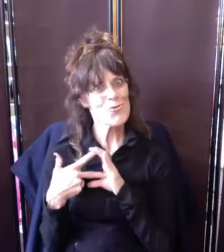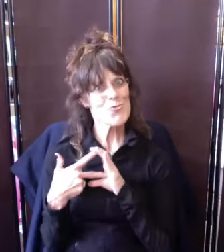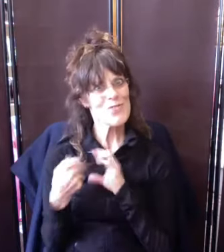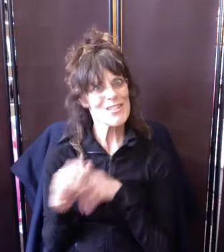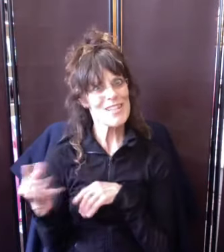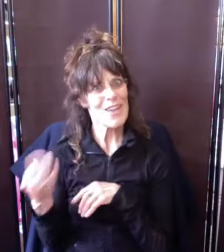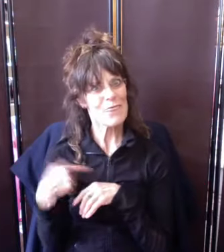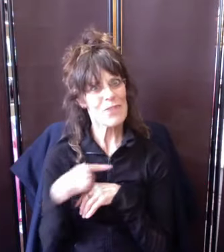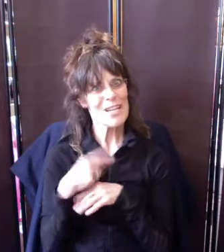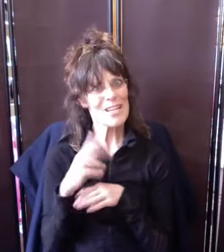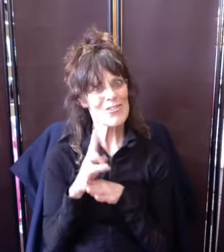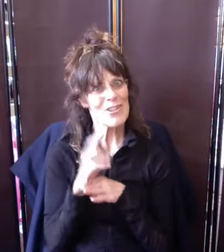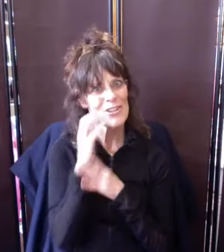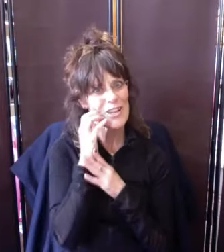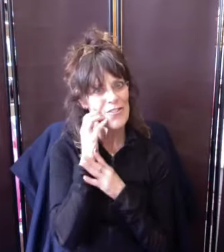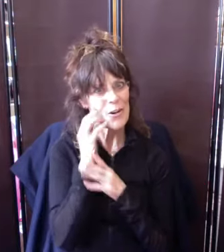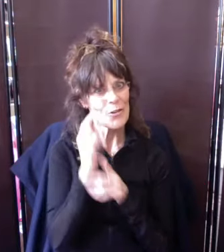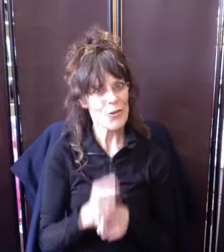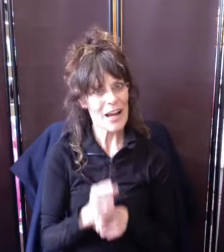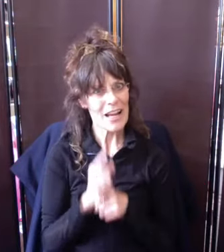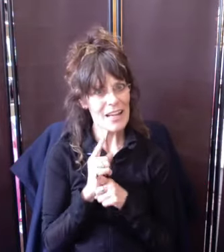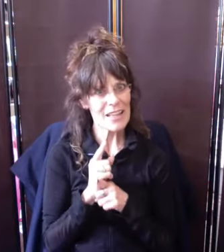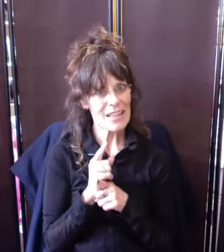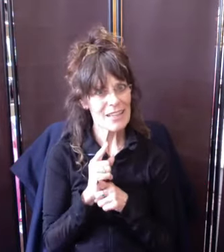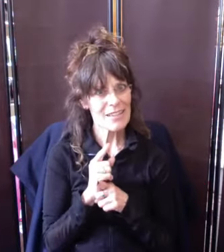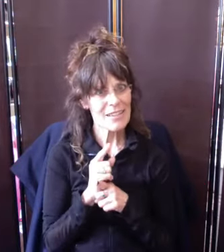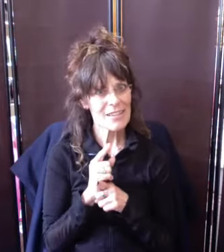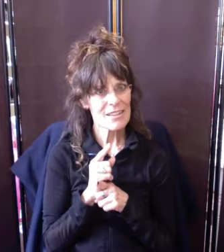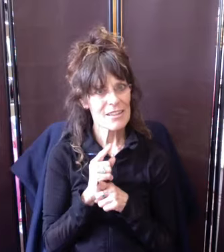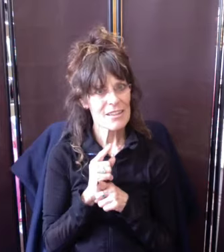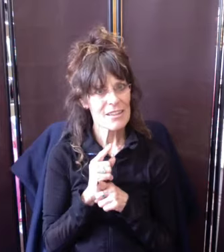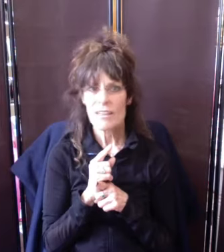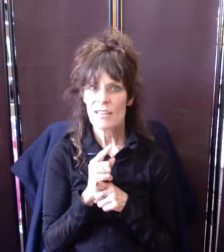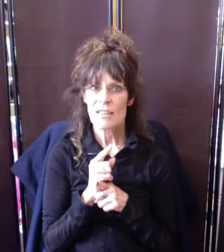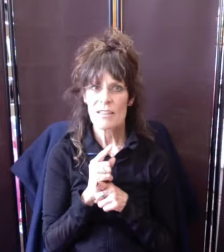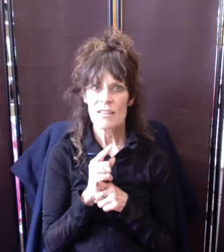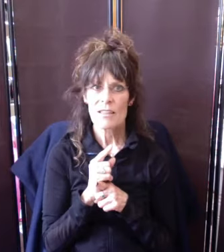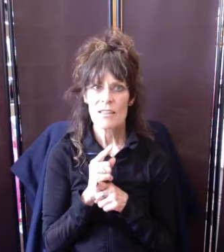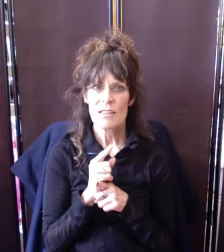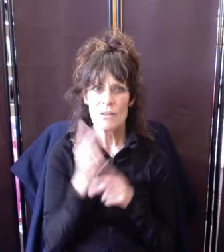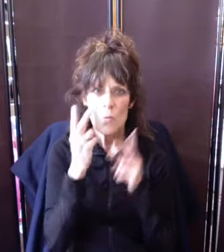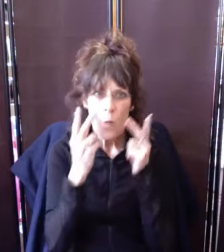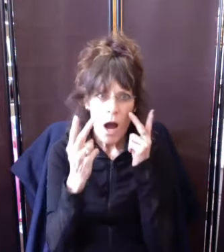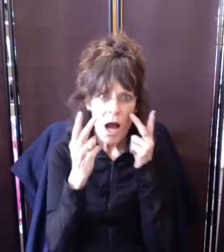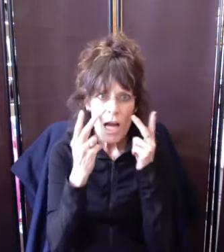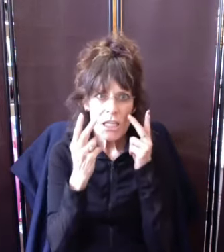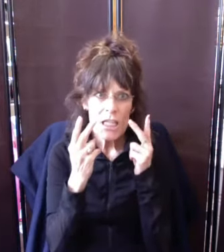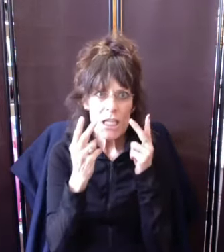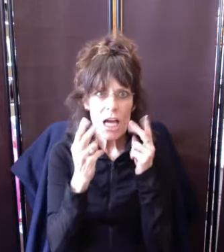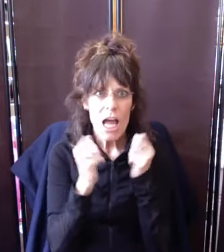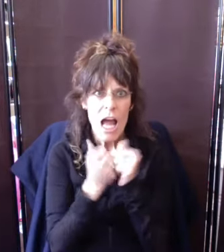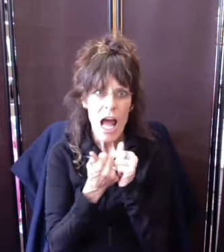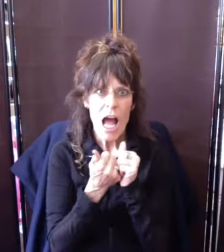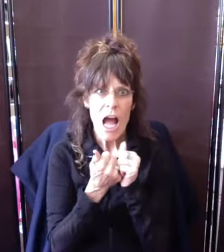phones for a while, right? And to watch how the human race showed up for each